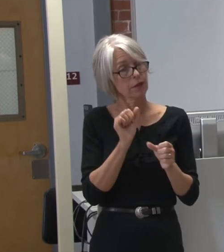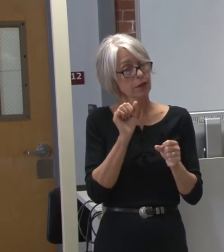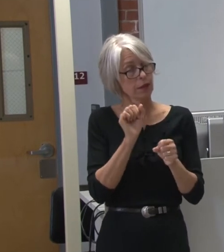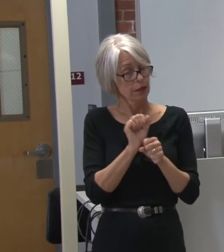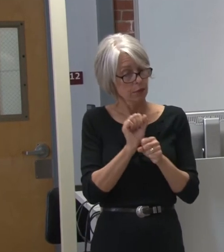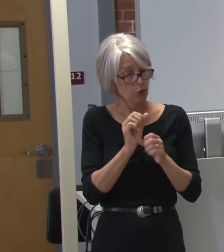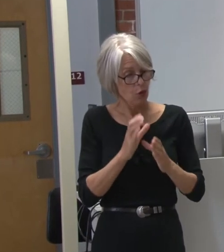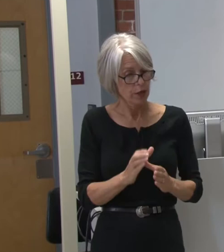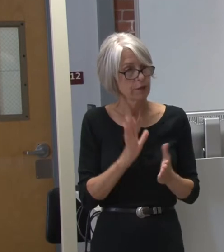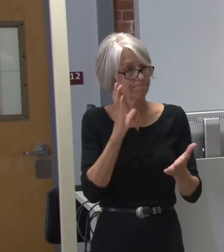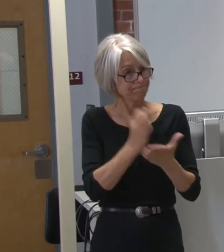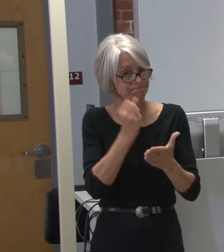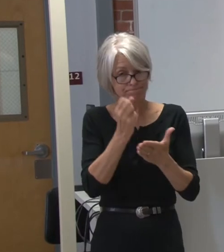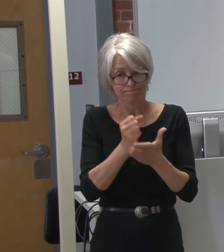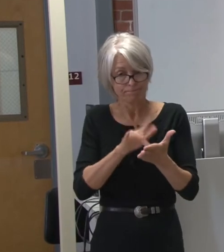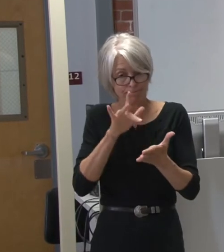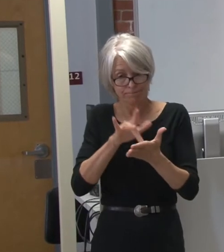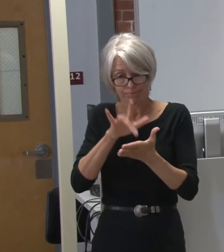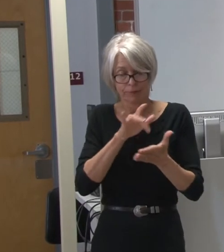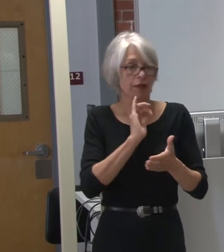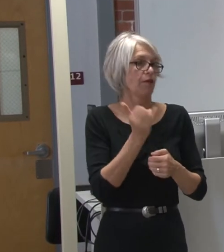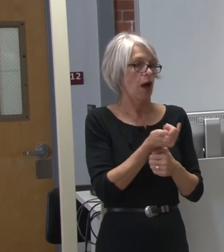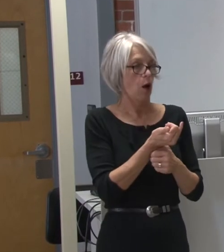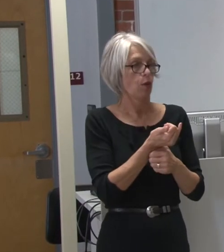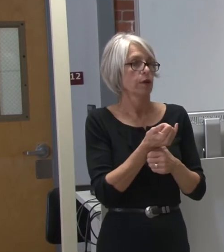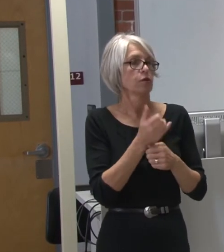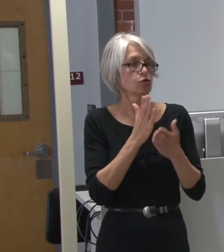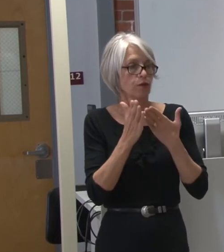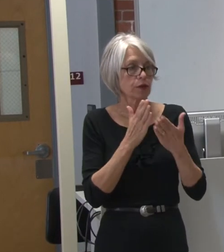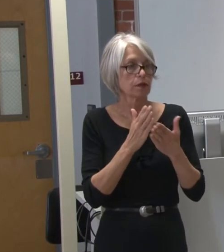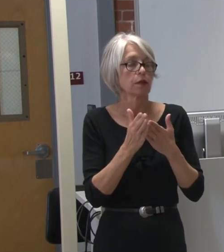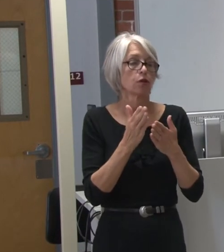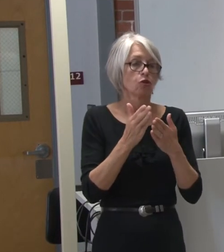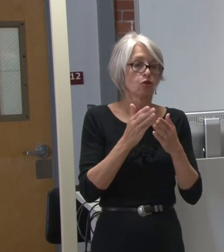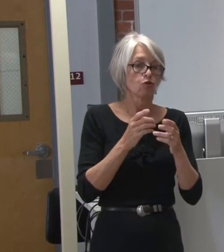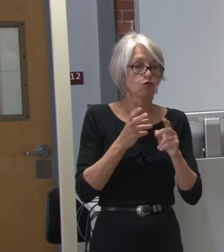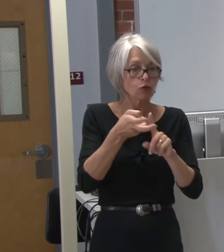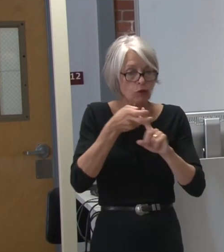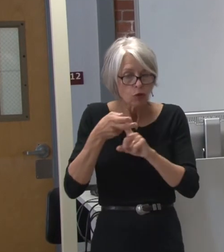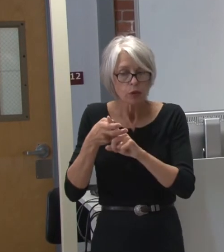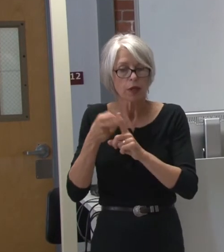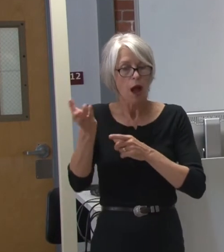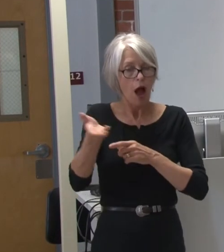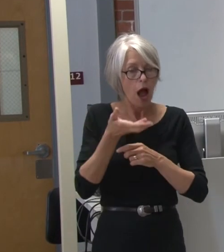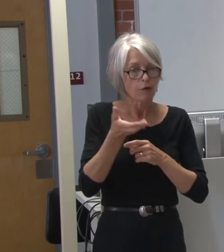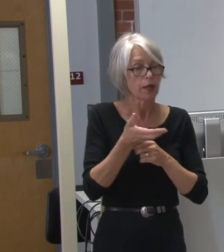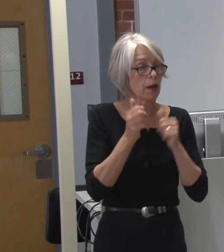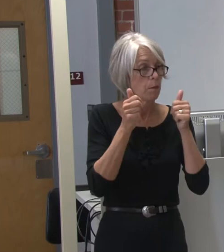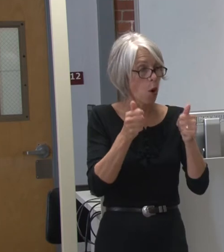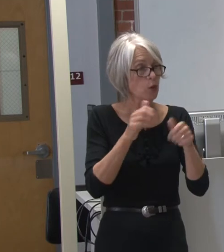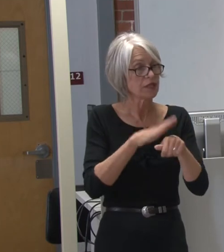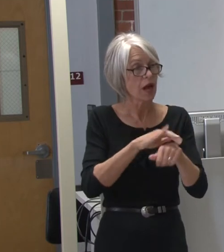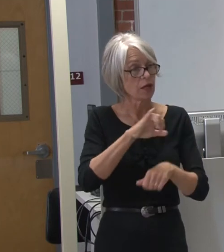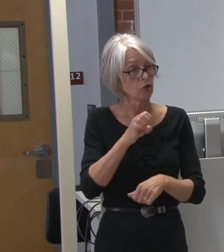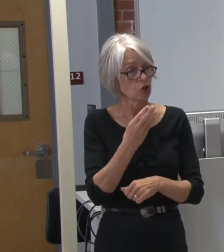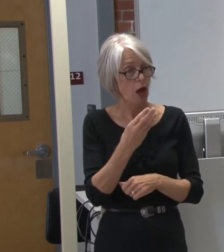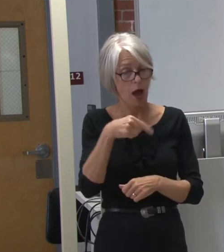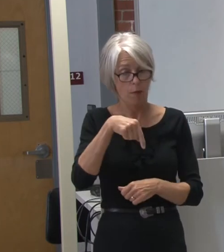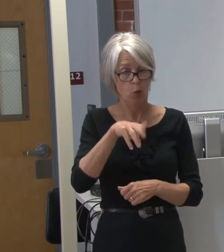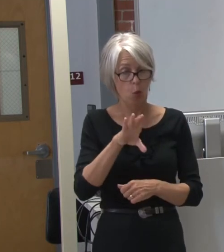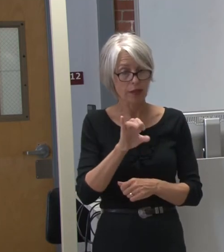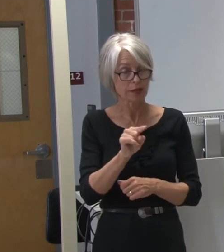Center services to help them in recruiting, hiring, posting job openings on JobQuest, which, by the way, is huge and